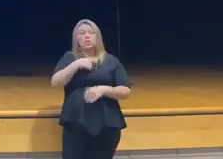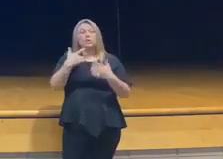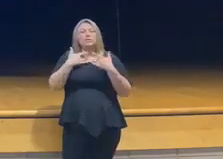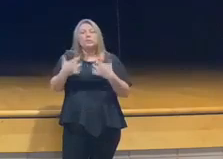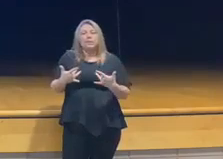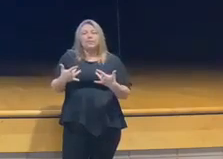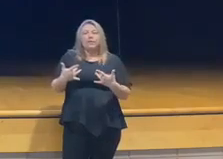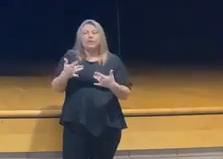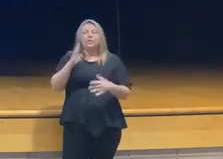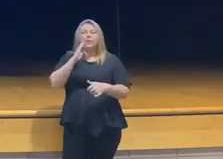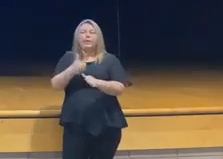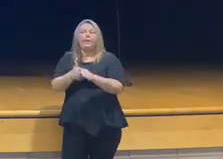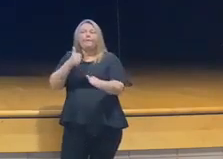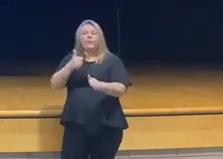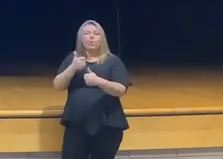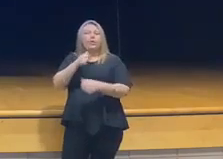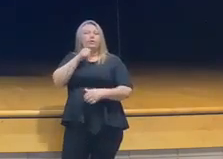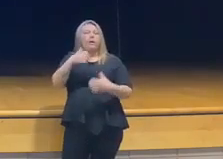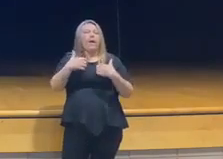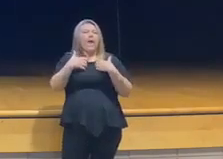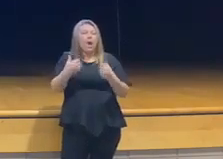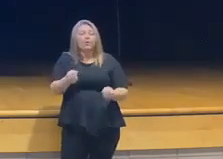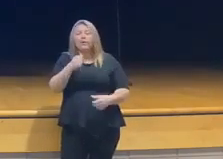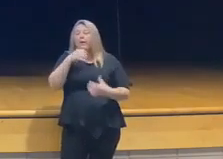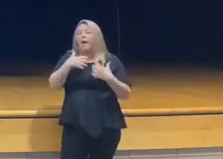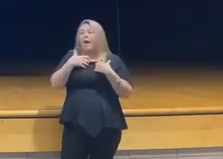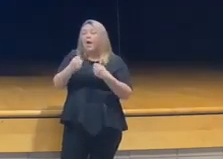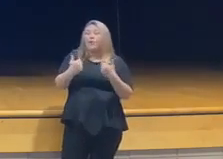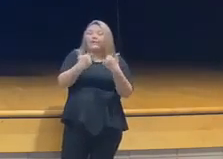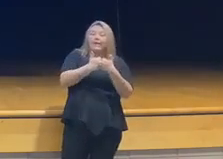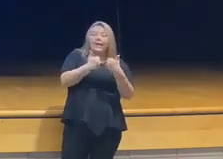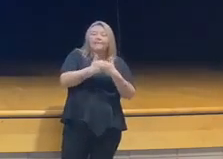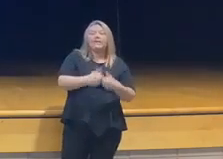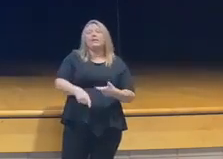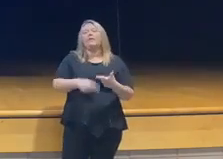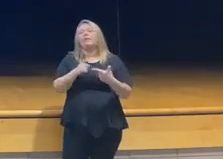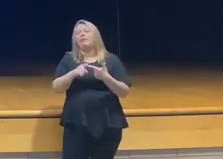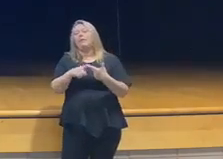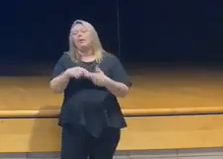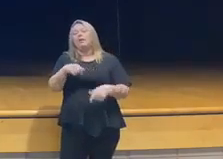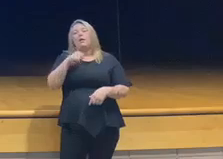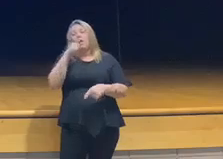that are unhealthy, like unhealthy gaming, unhealthy movies,